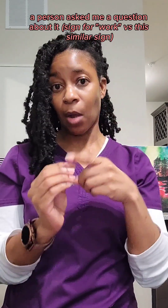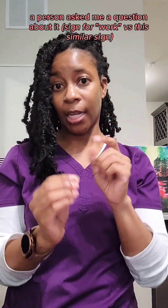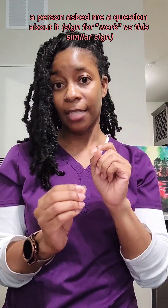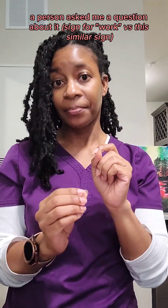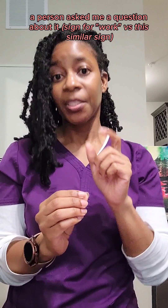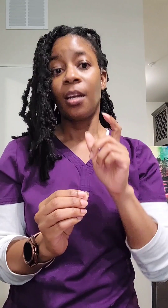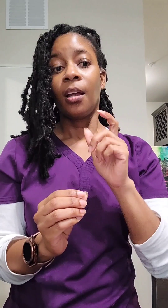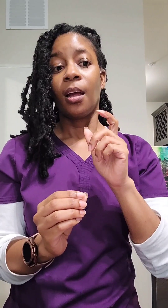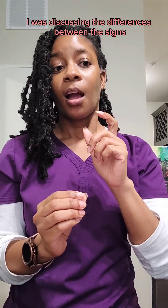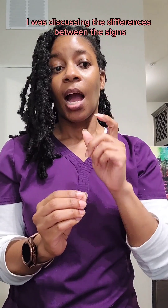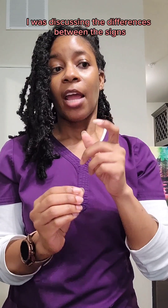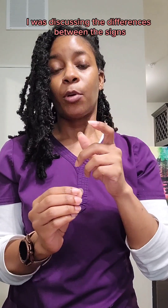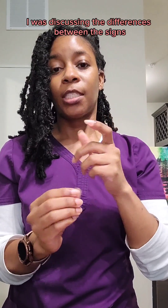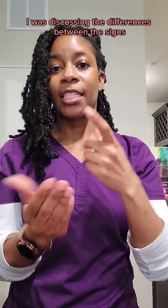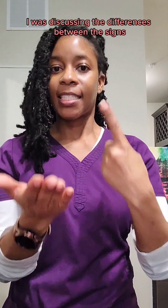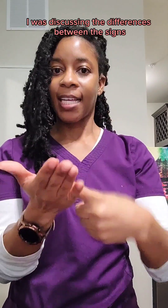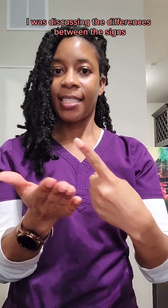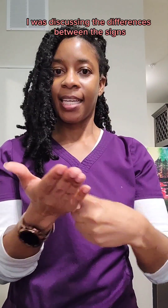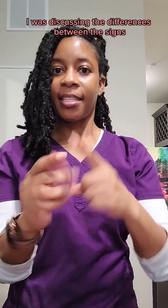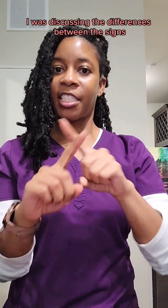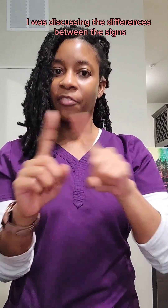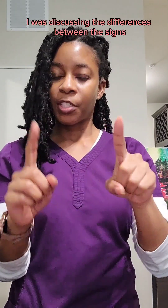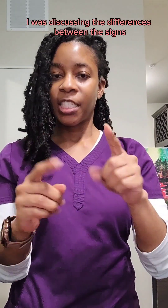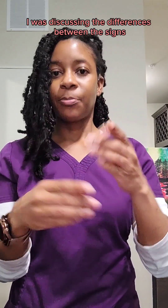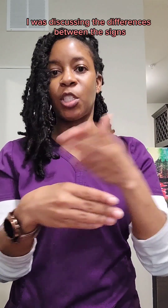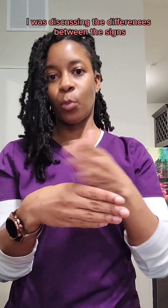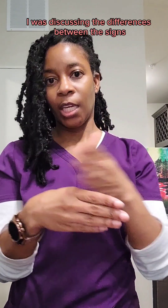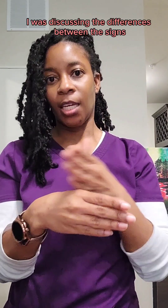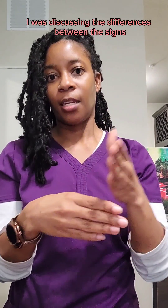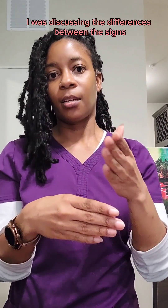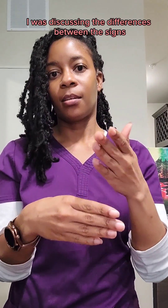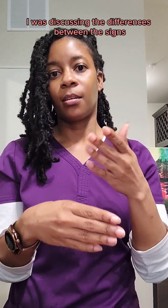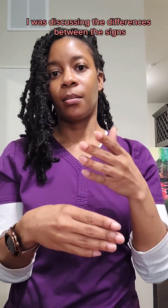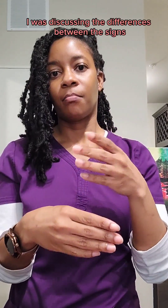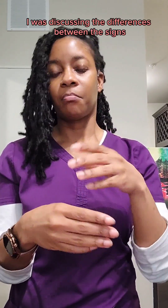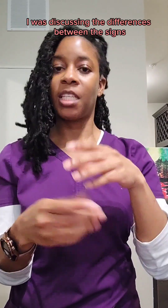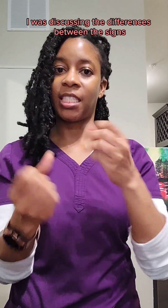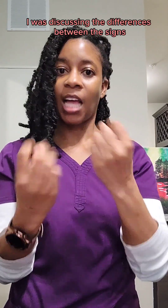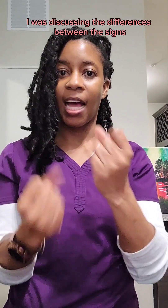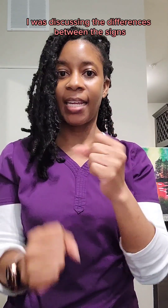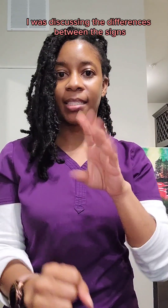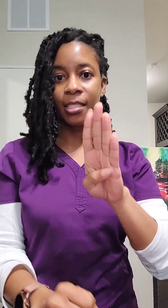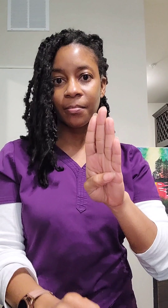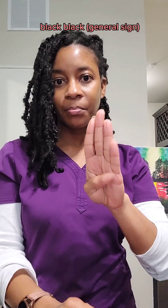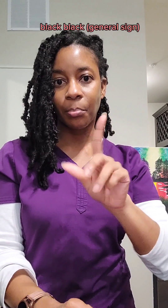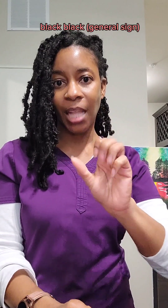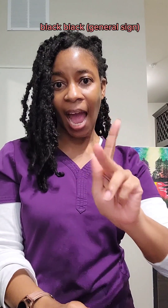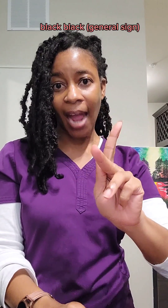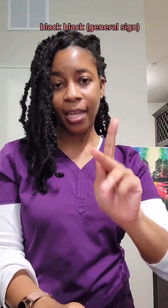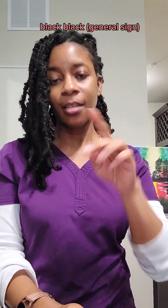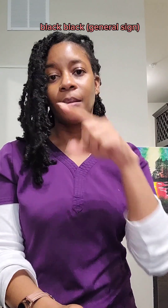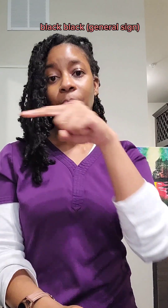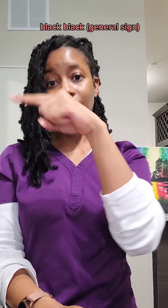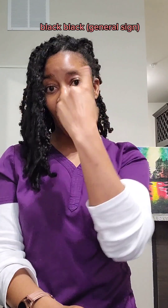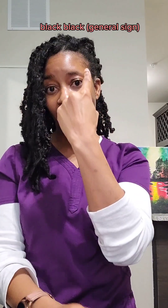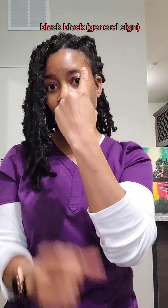it, I was discussing the differences between the signs black, black,